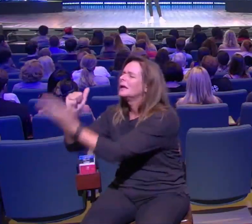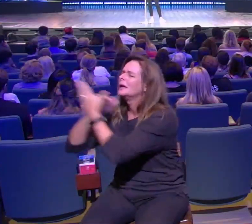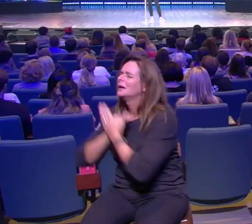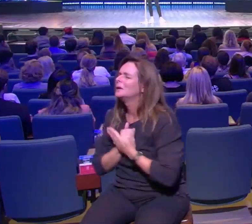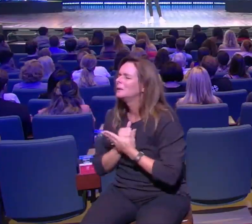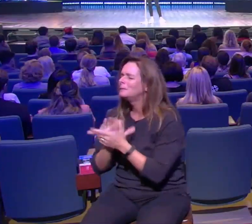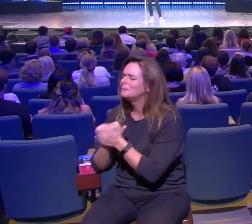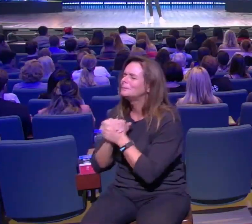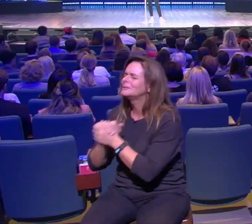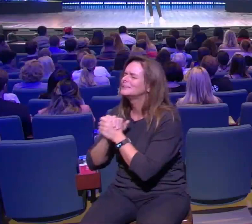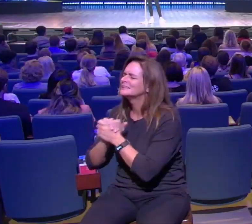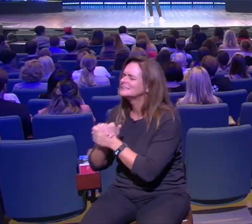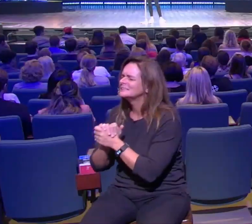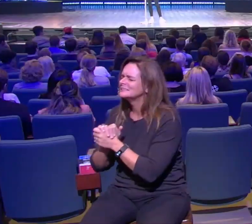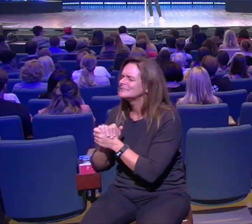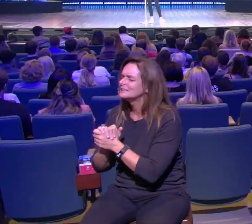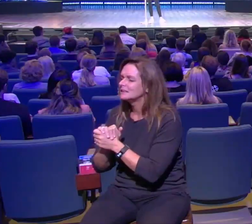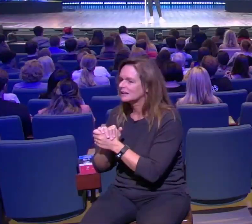when they asked,